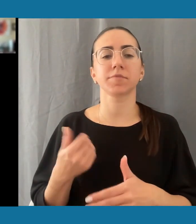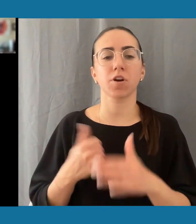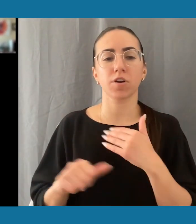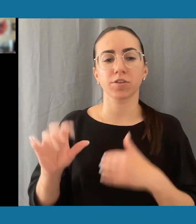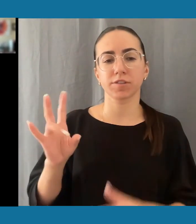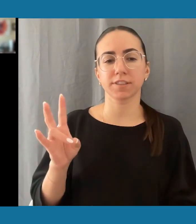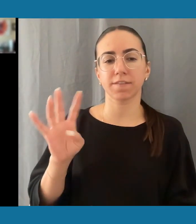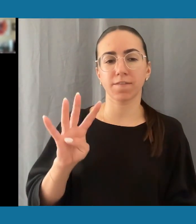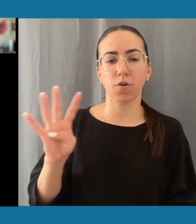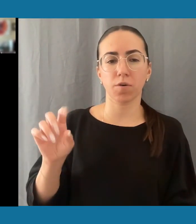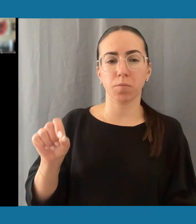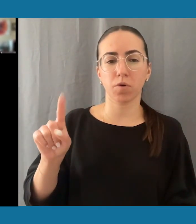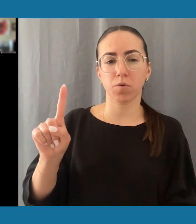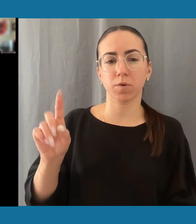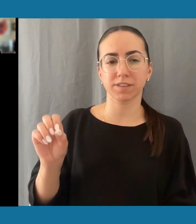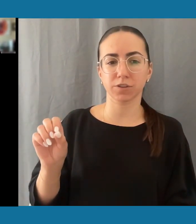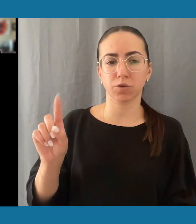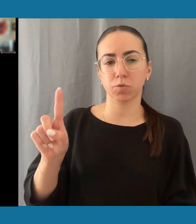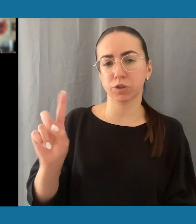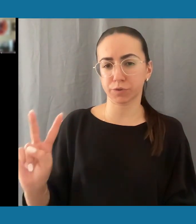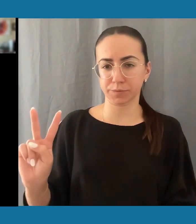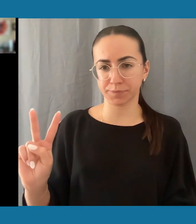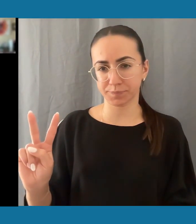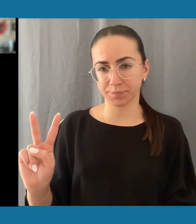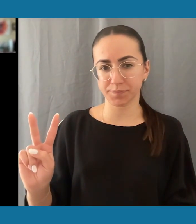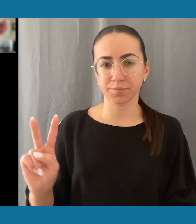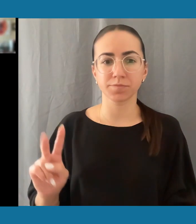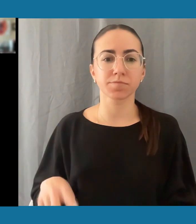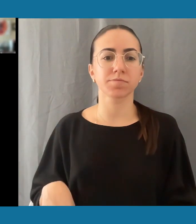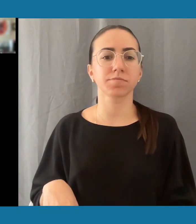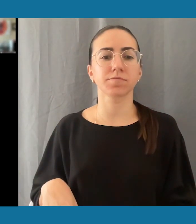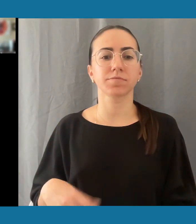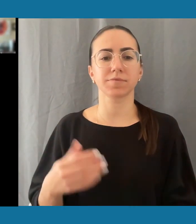744.1012, which is the legislative intent,